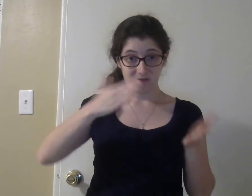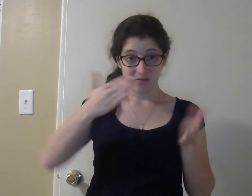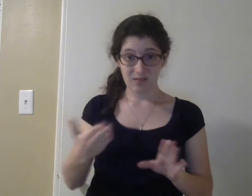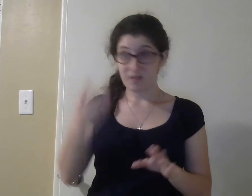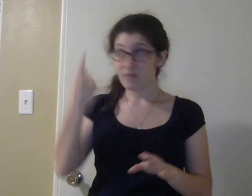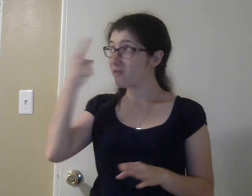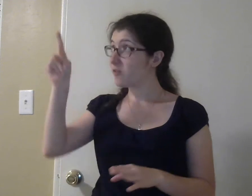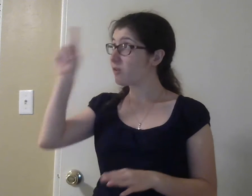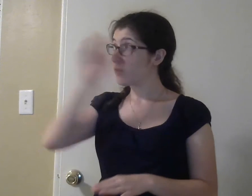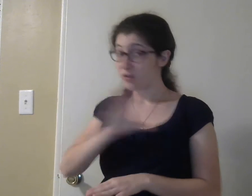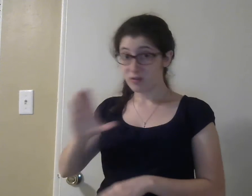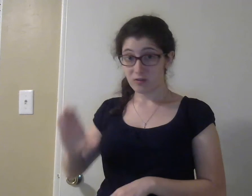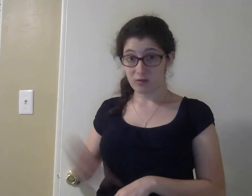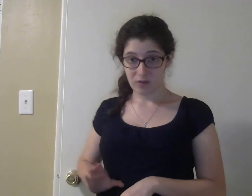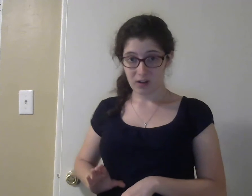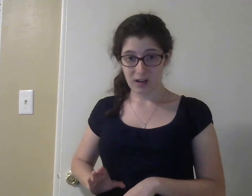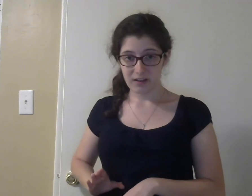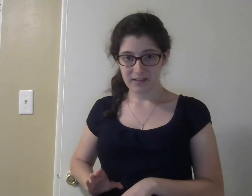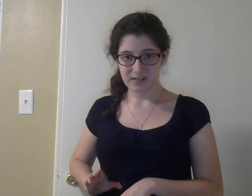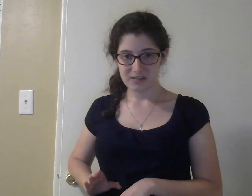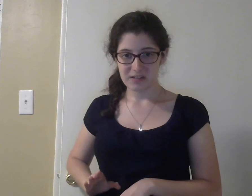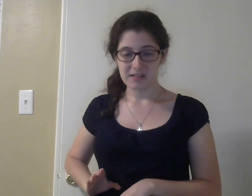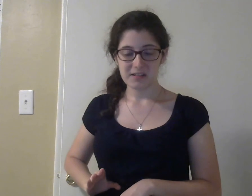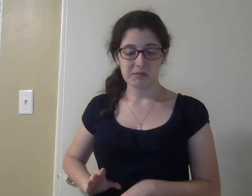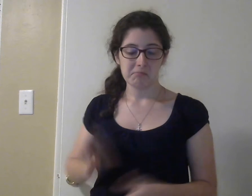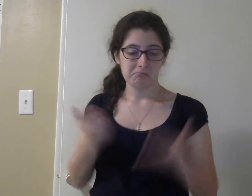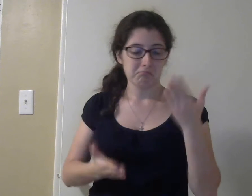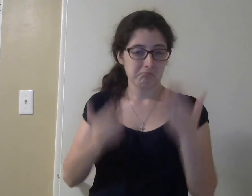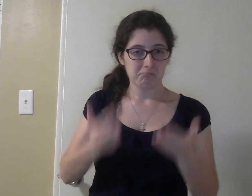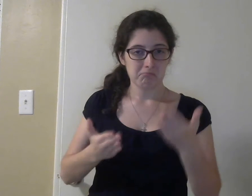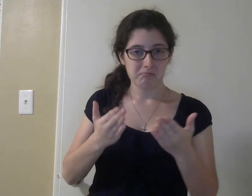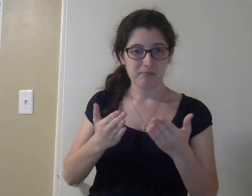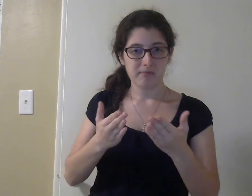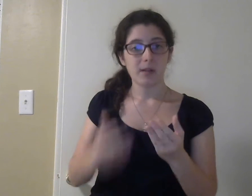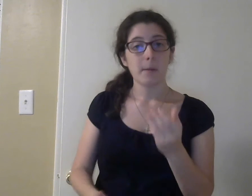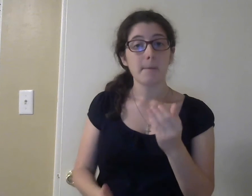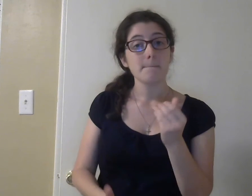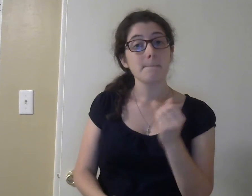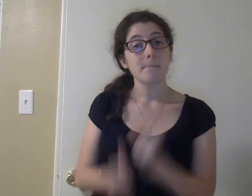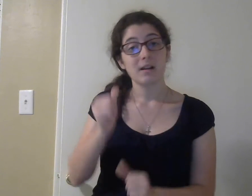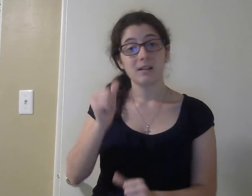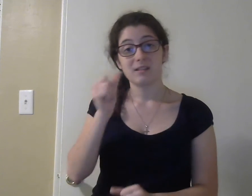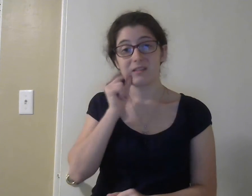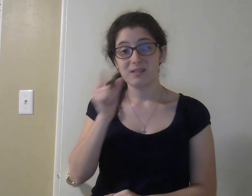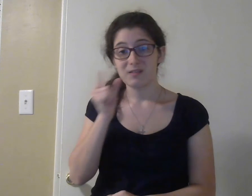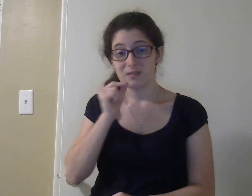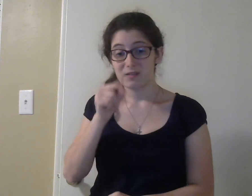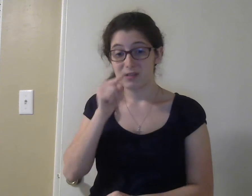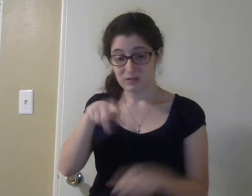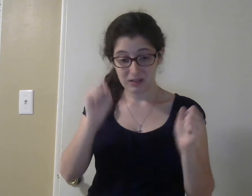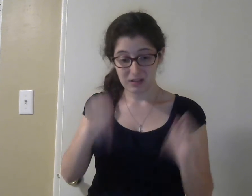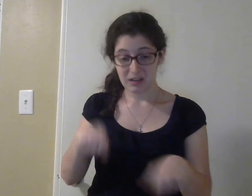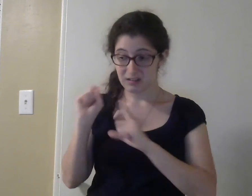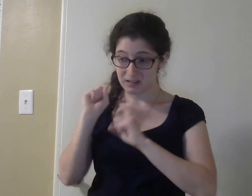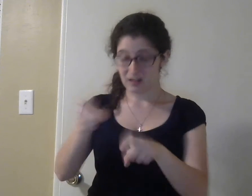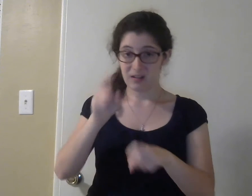Christ could be the greatest possible gift you could give to your children. And the seventh thing I would